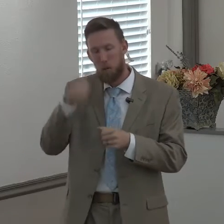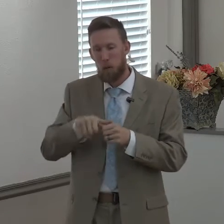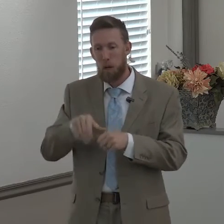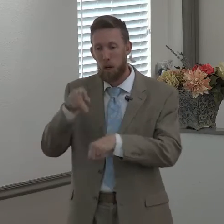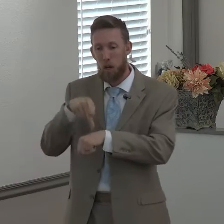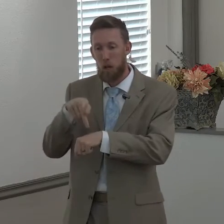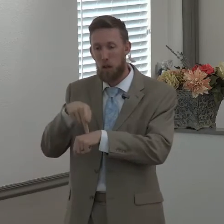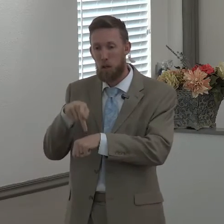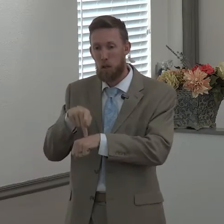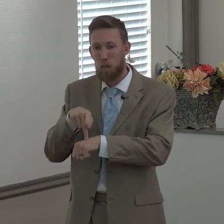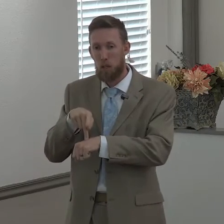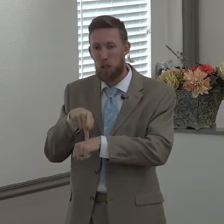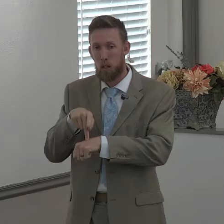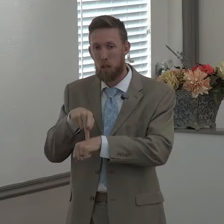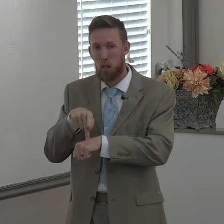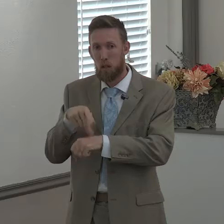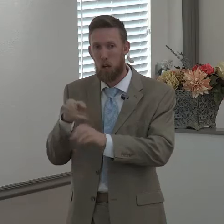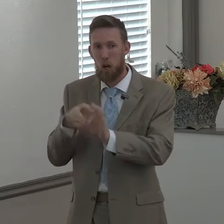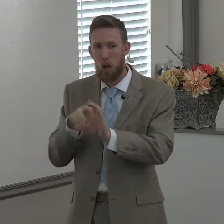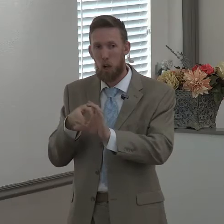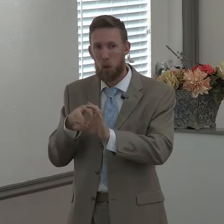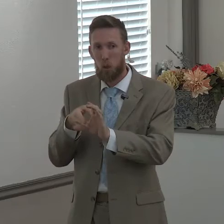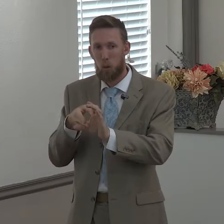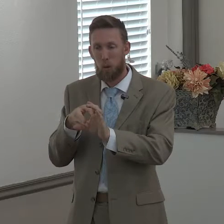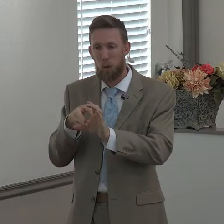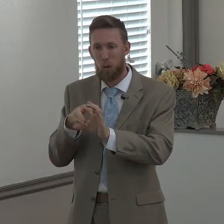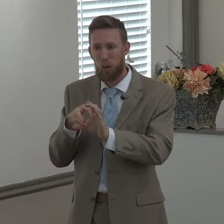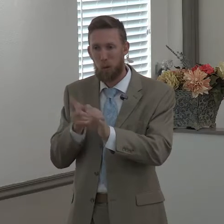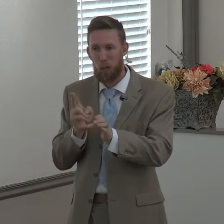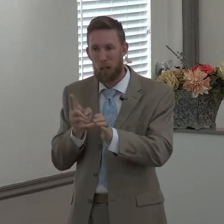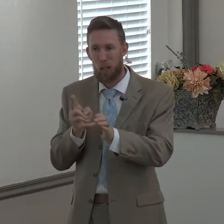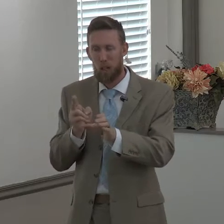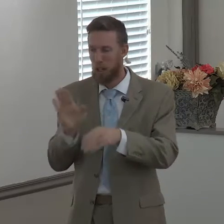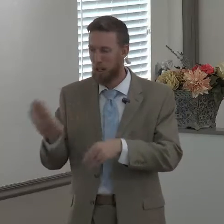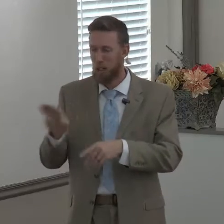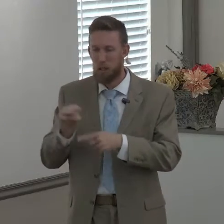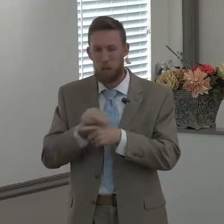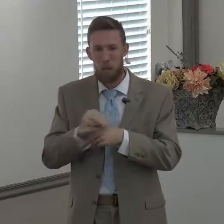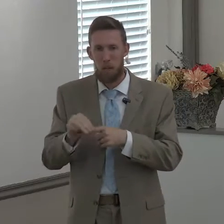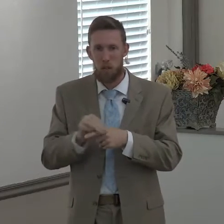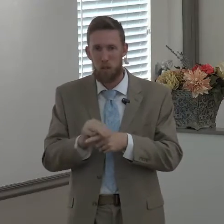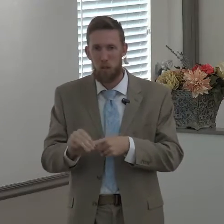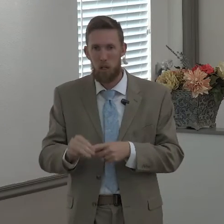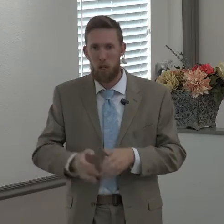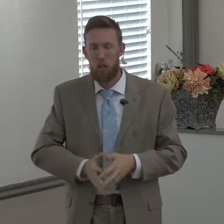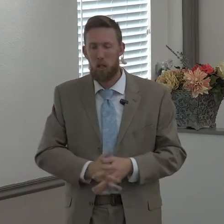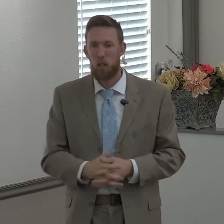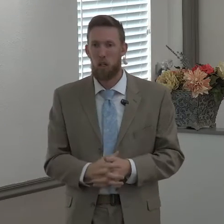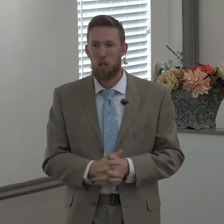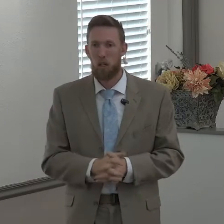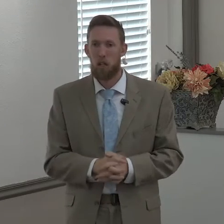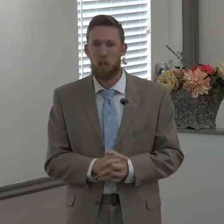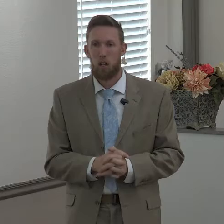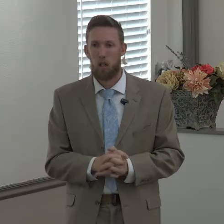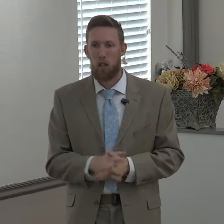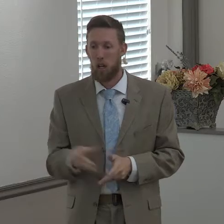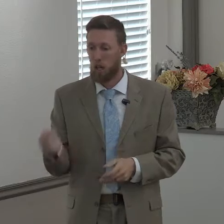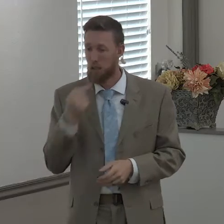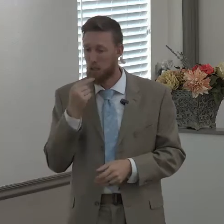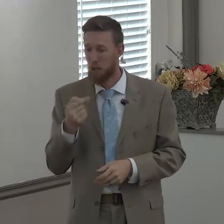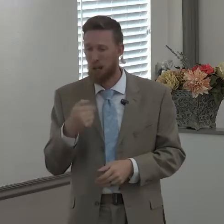Maybe it was all of it, because it was Peter who quit the ministry earlier when he